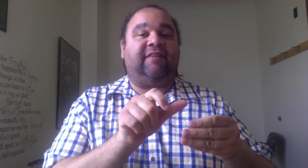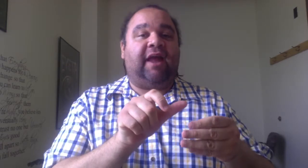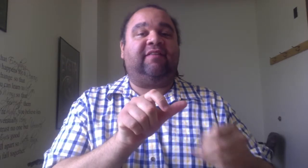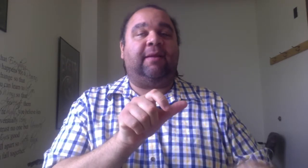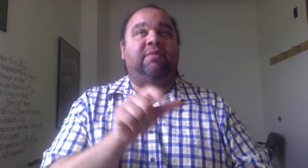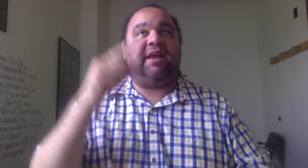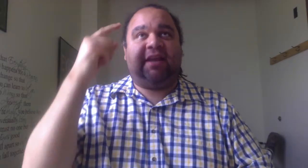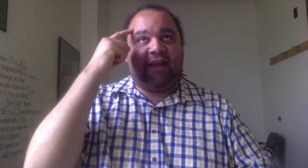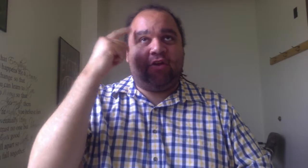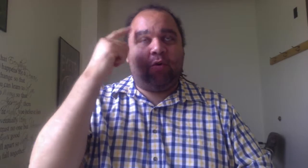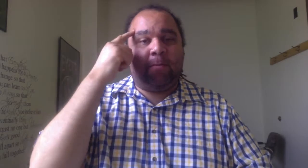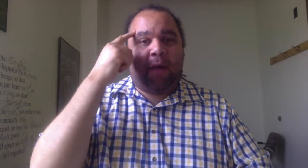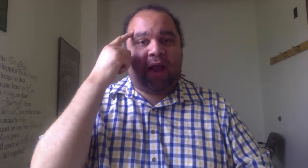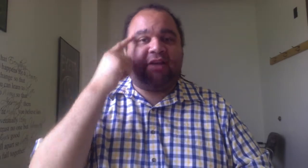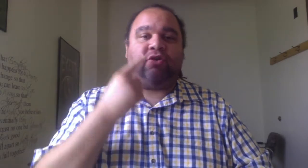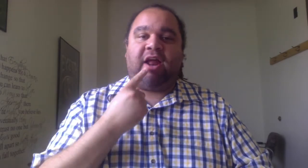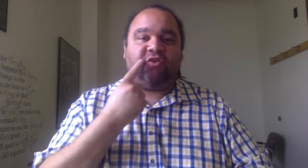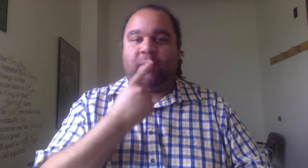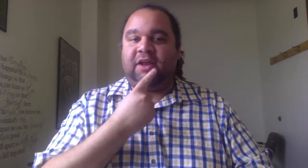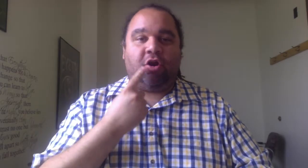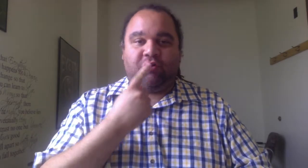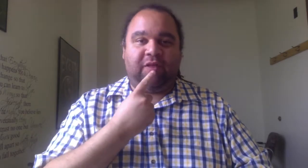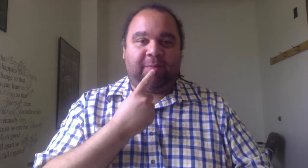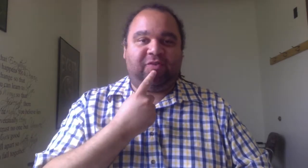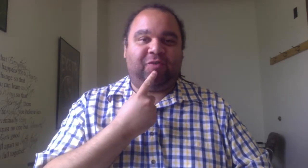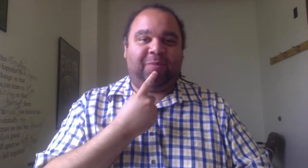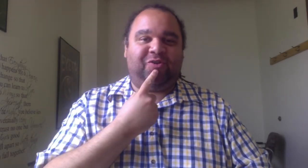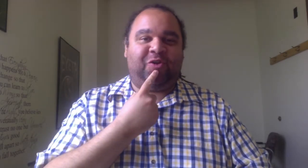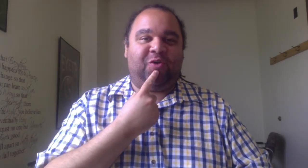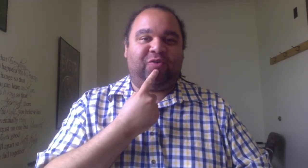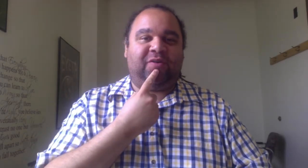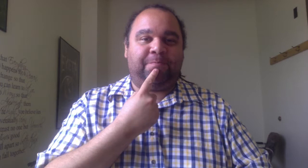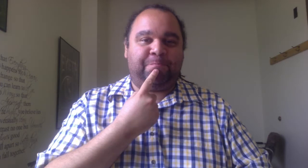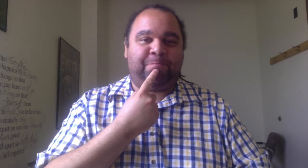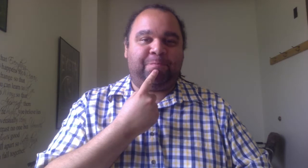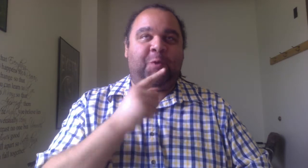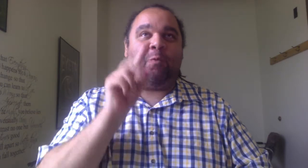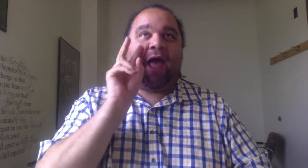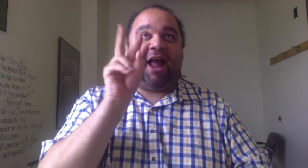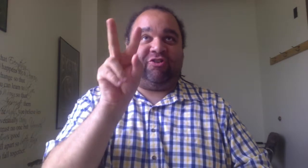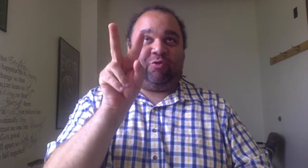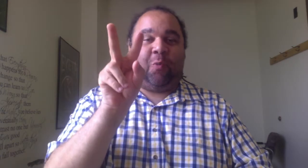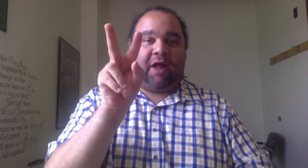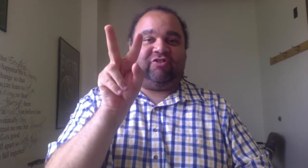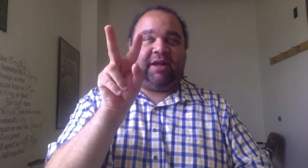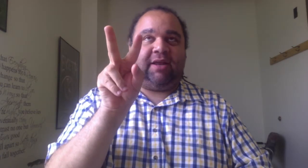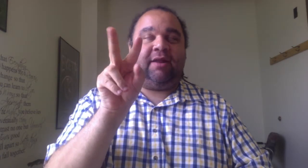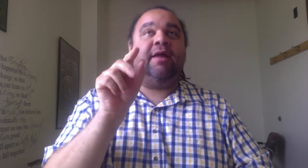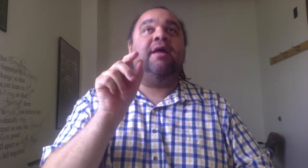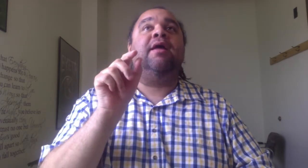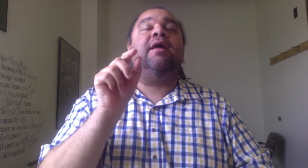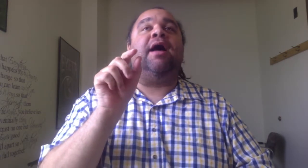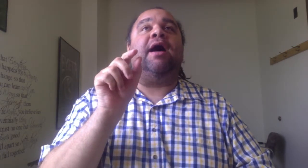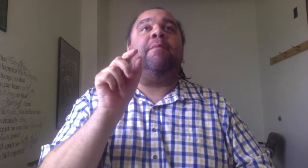exact same thing in your mind. You're not doing it on your lips. Your lips are closed as you're watching it, but